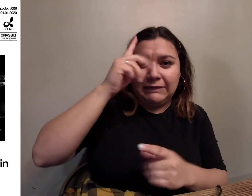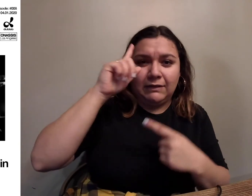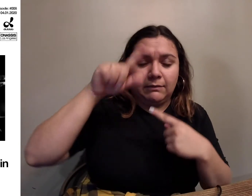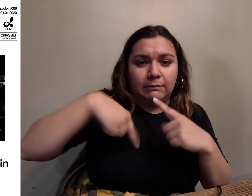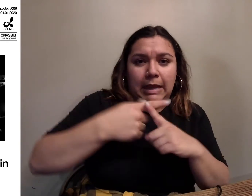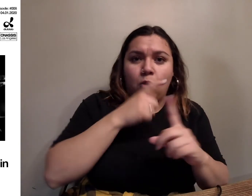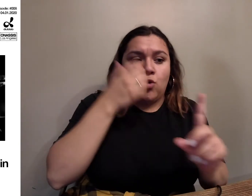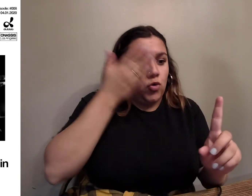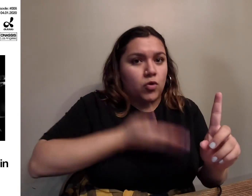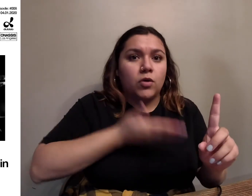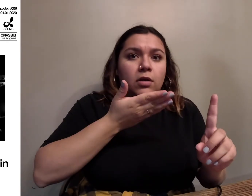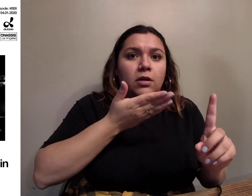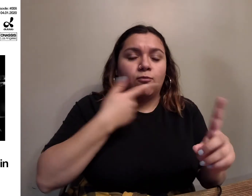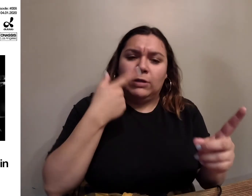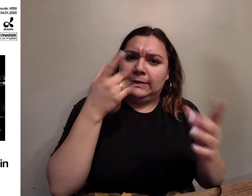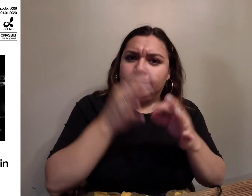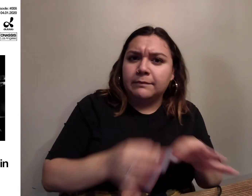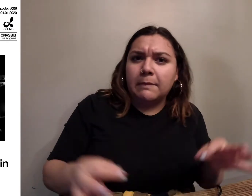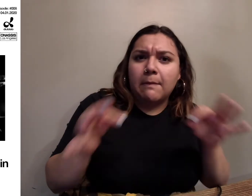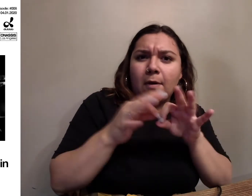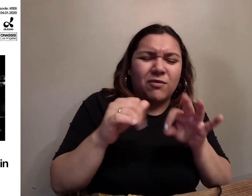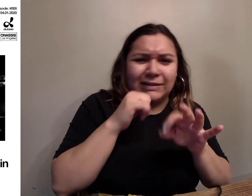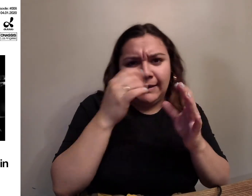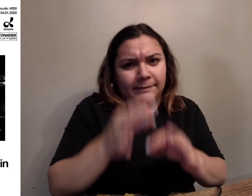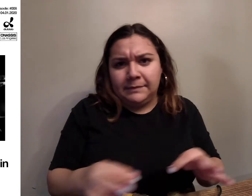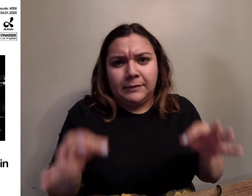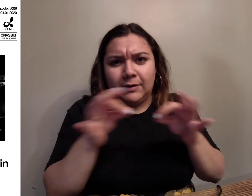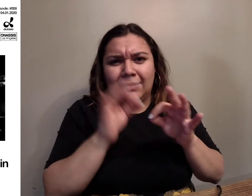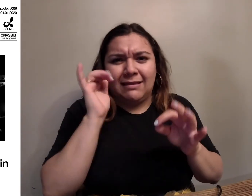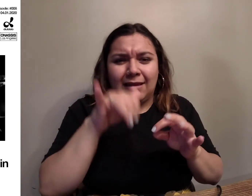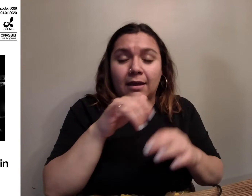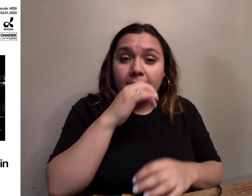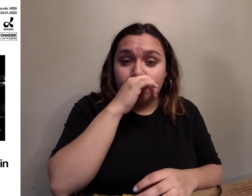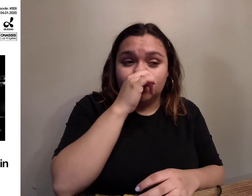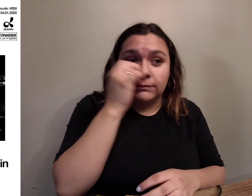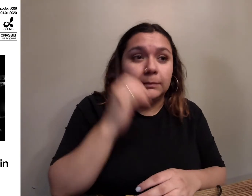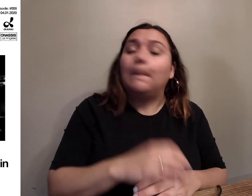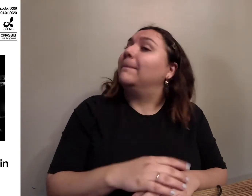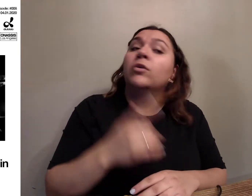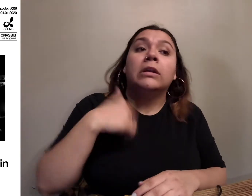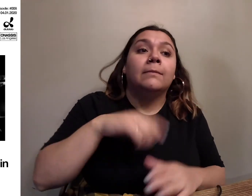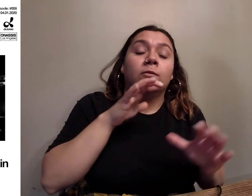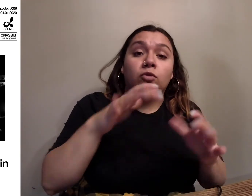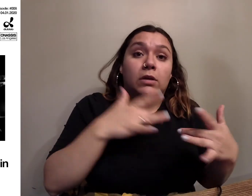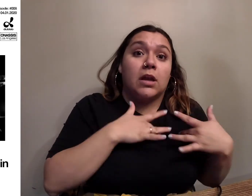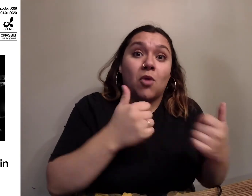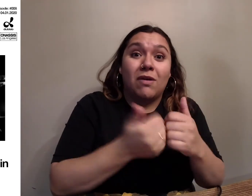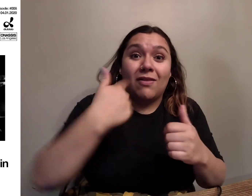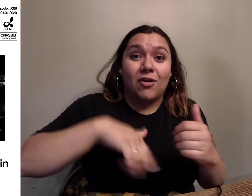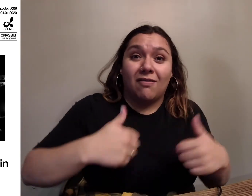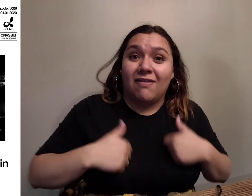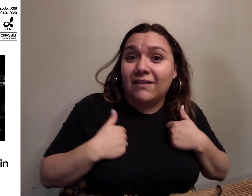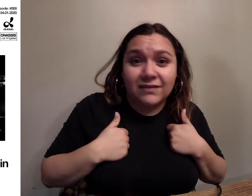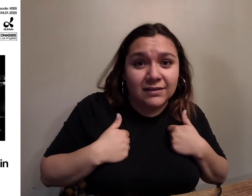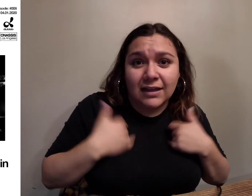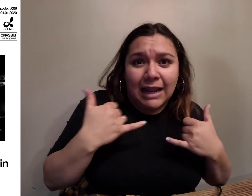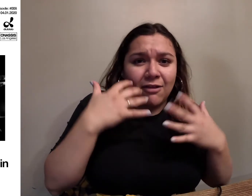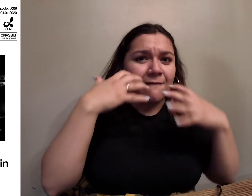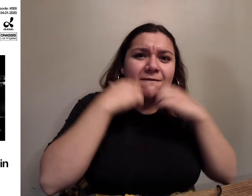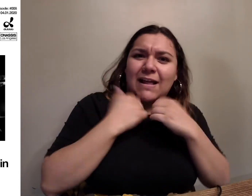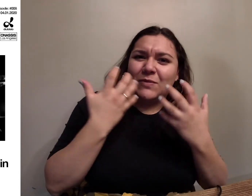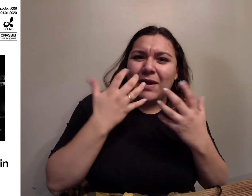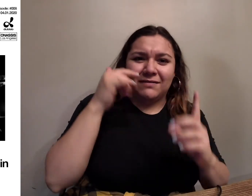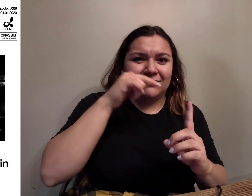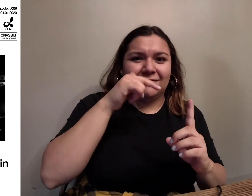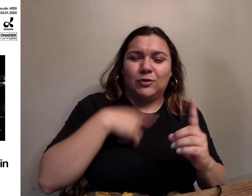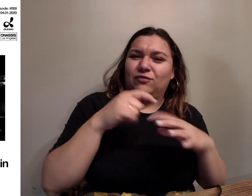are, what counts, what doesn't count, what they've been doing with their lives, what is of value, all those